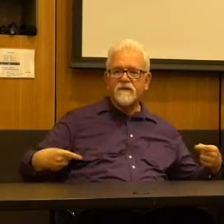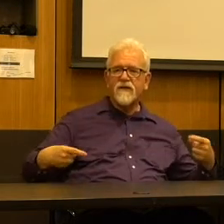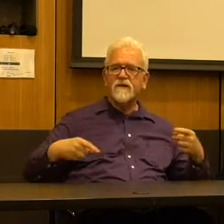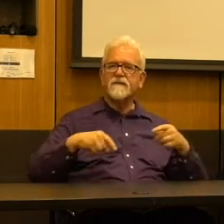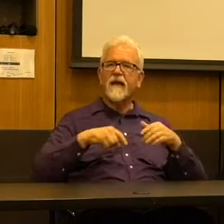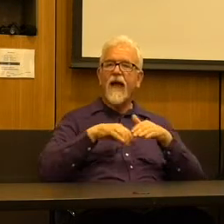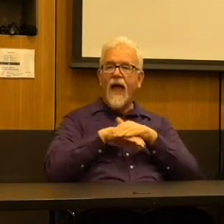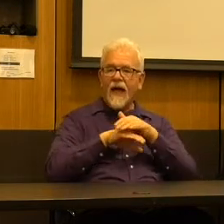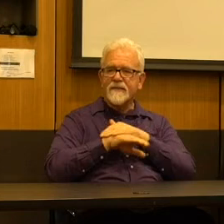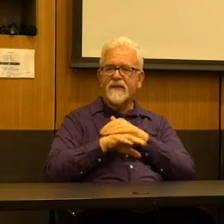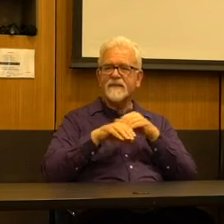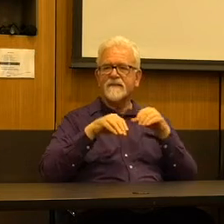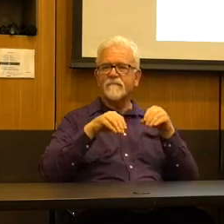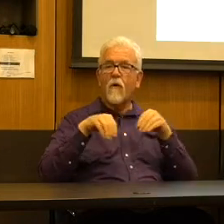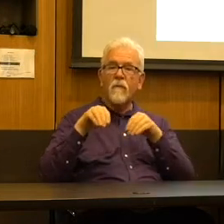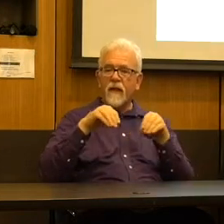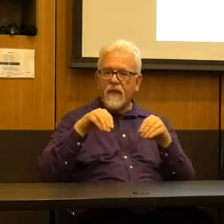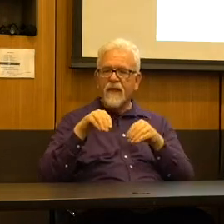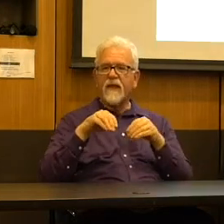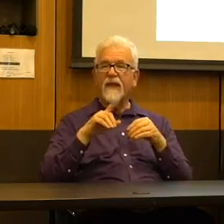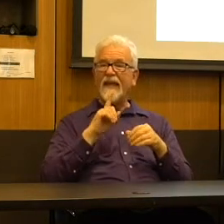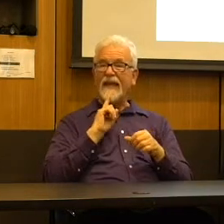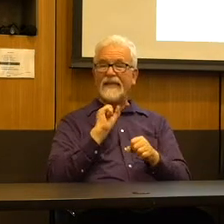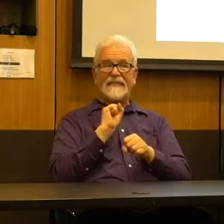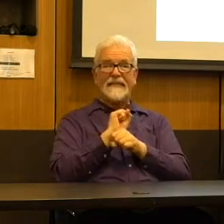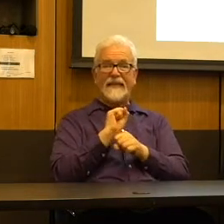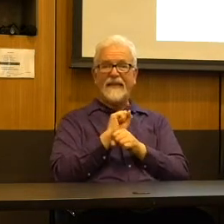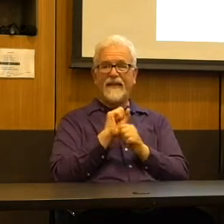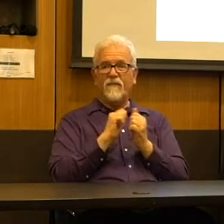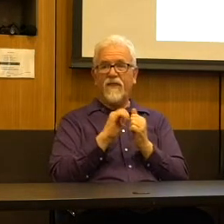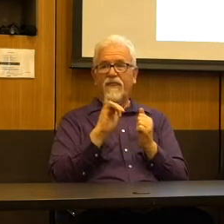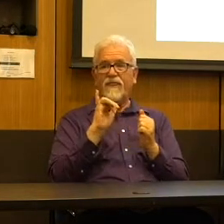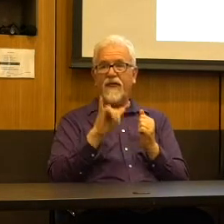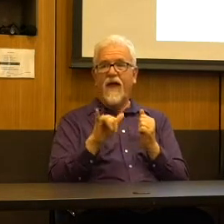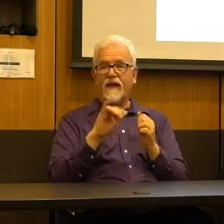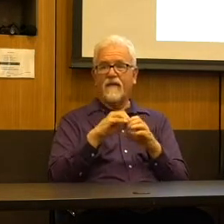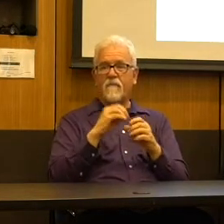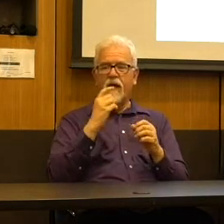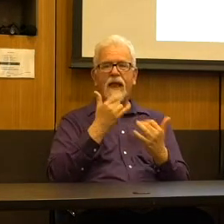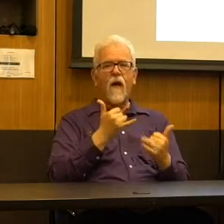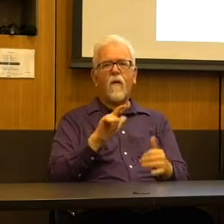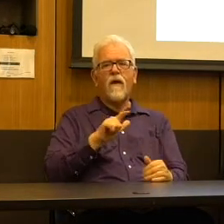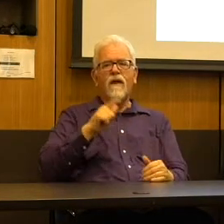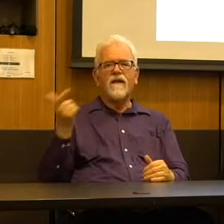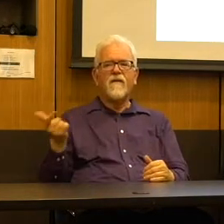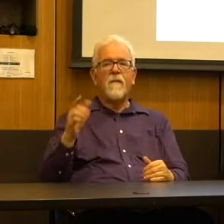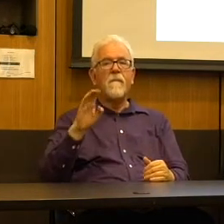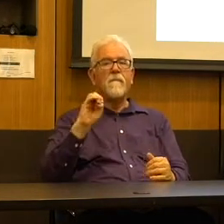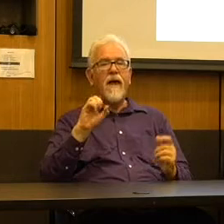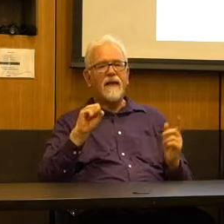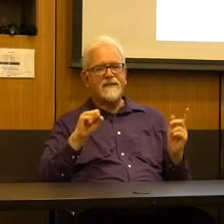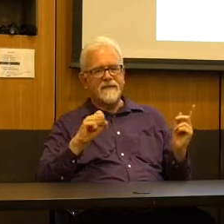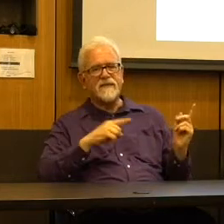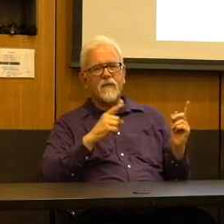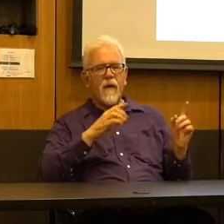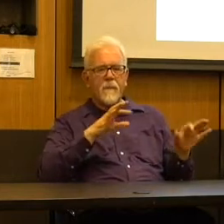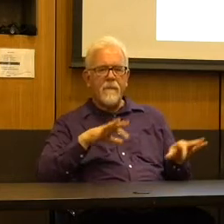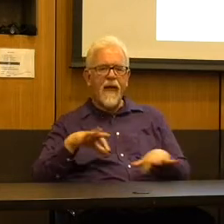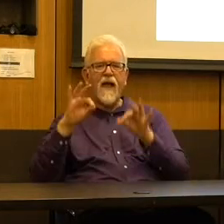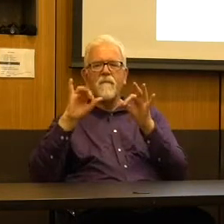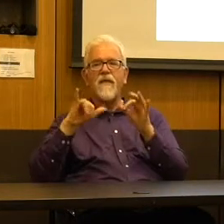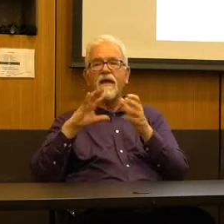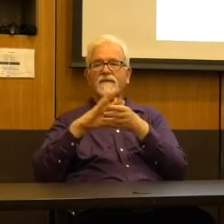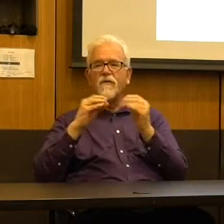and mobility. And indeed, it's with that in mind that I want to now turn over to Bess, because she's going to pick up on that story,